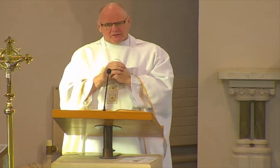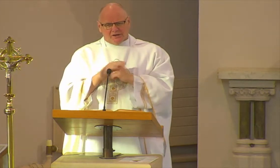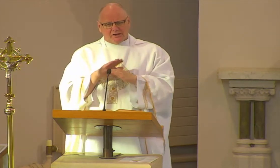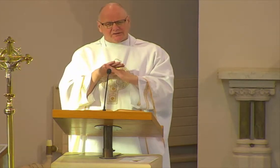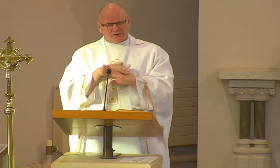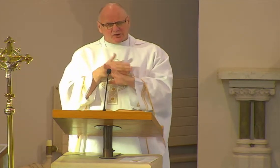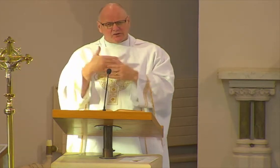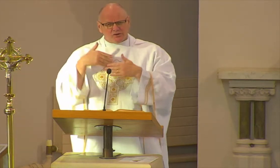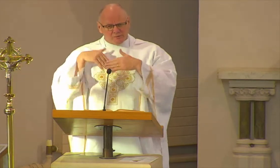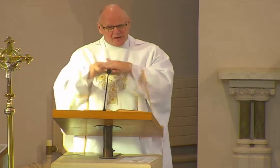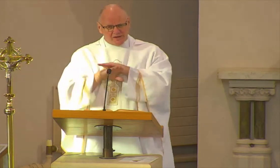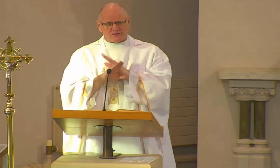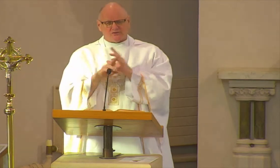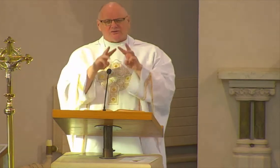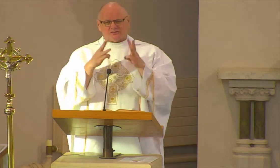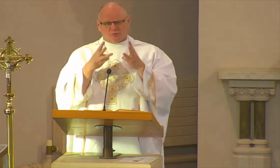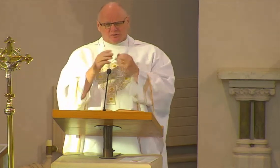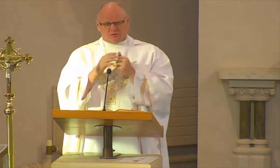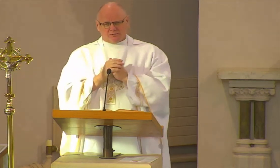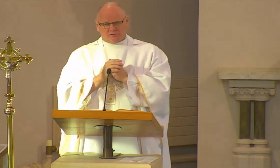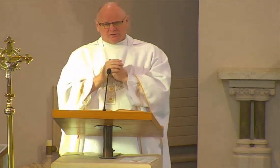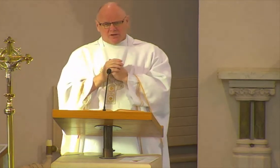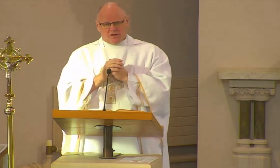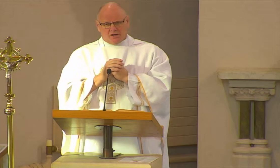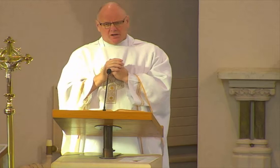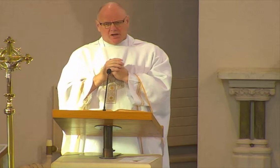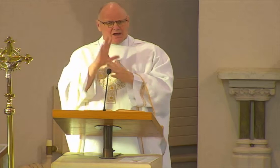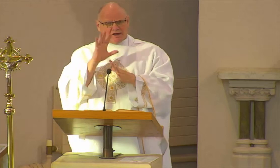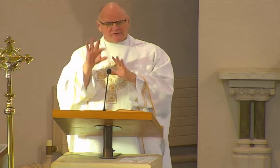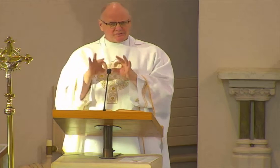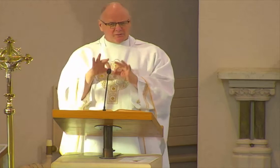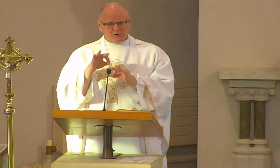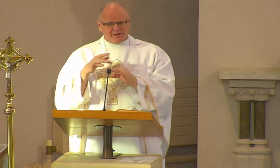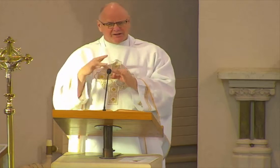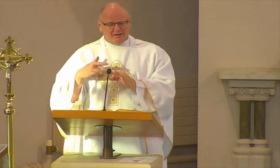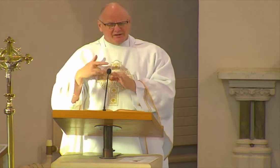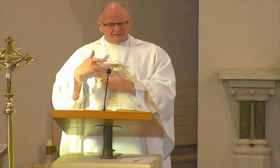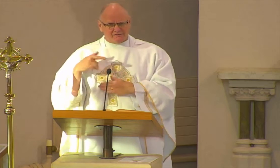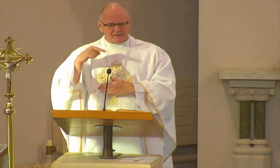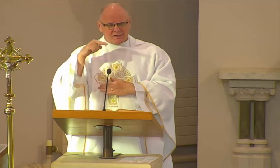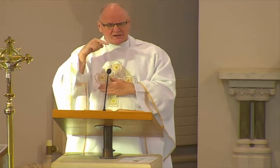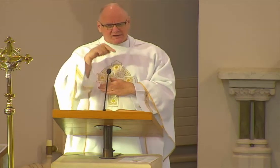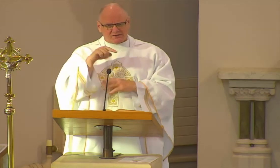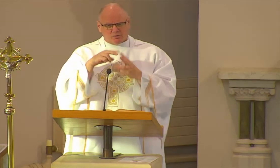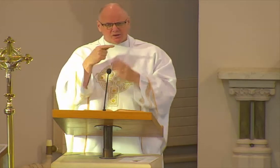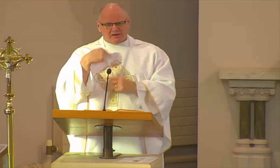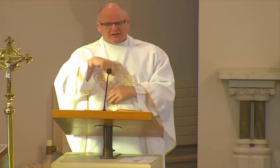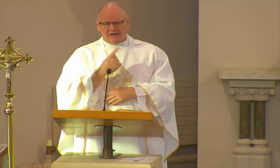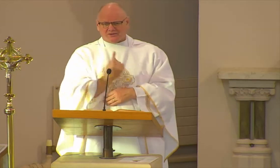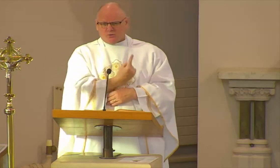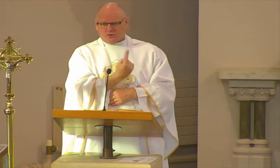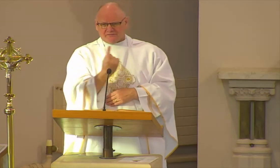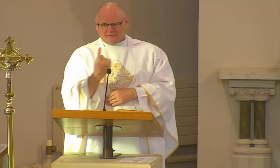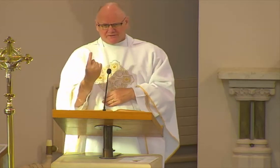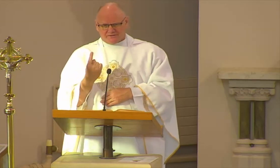and the Son who came into this world and the Spirit that lives in this world and in each one of us